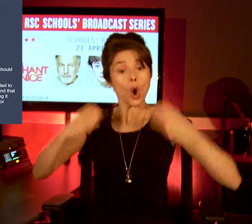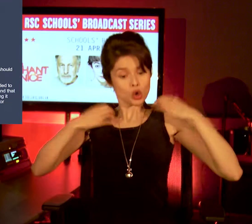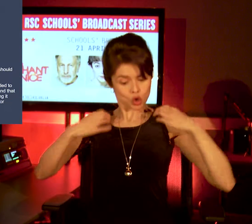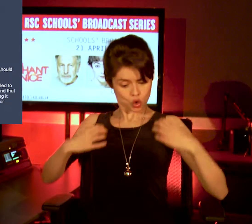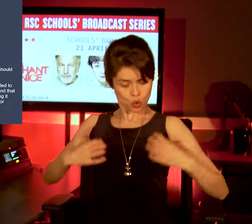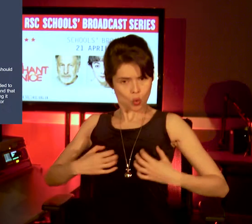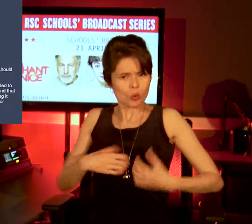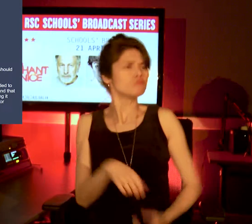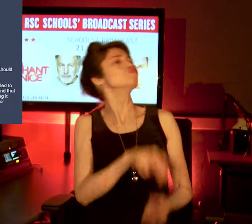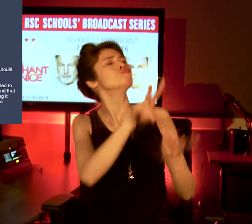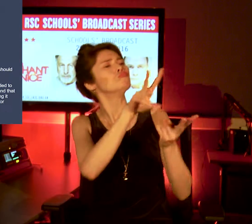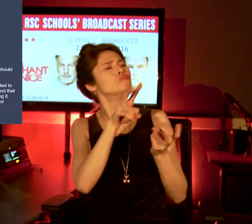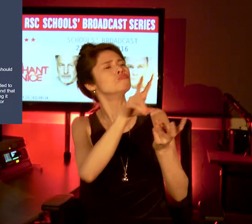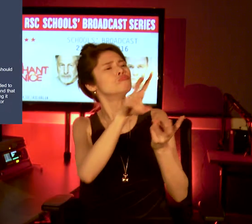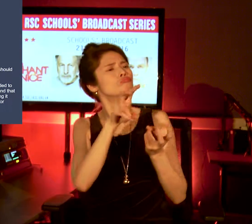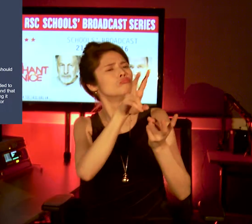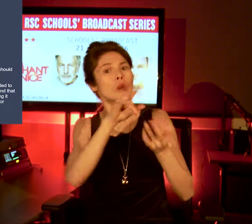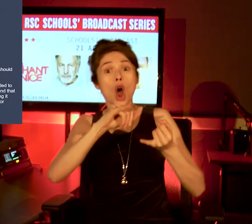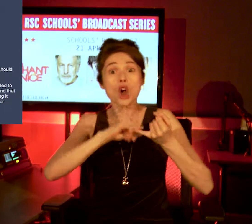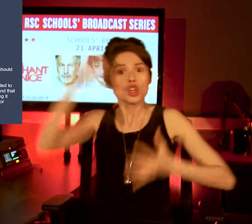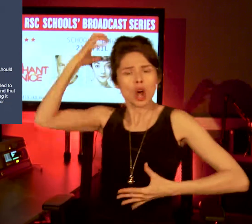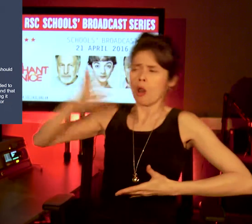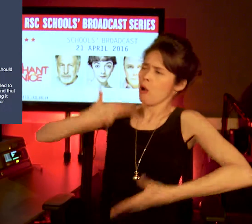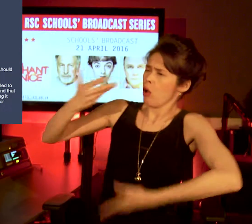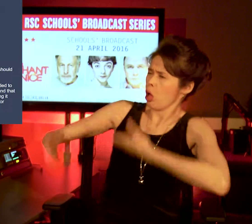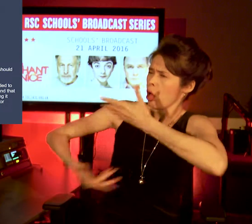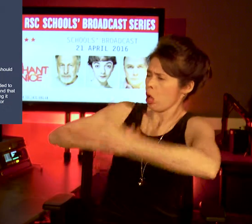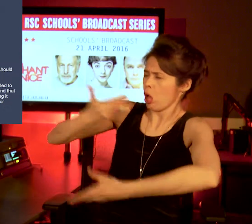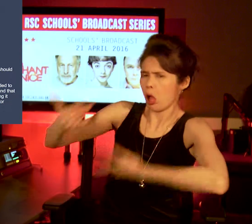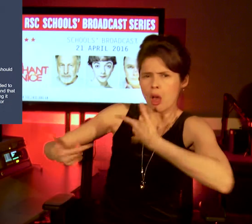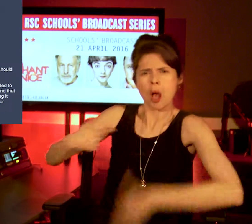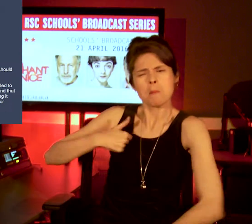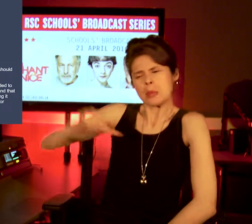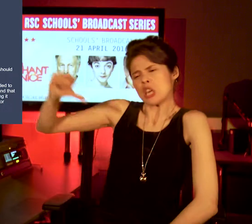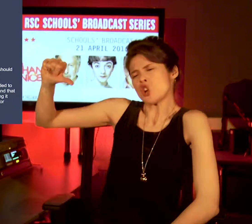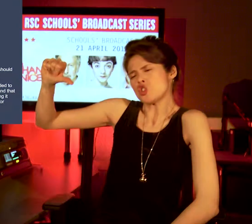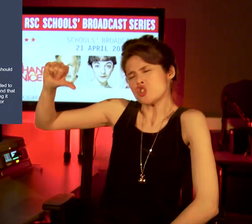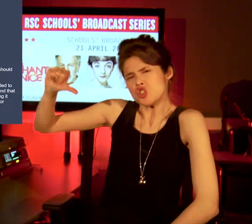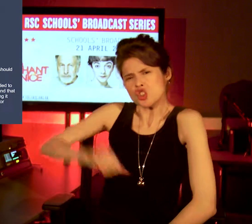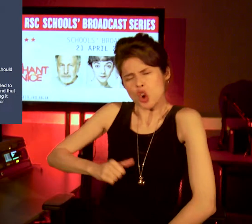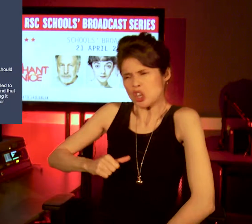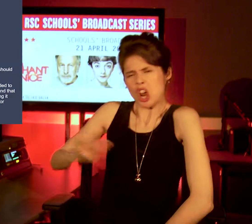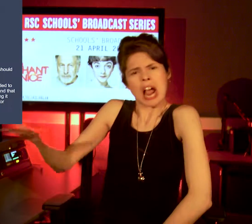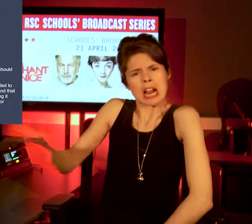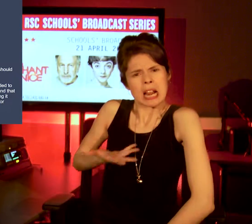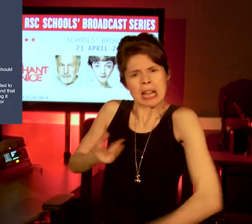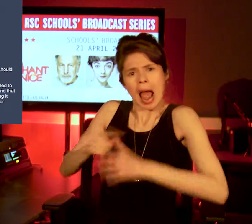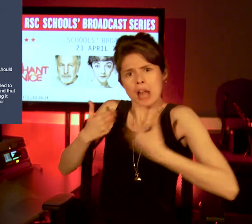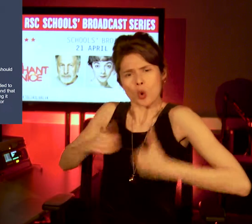In the law court, the Duke listens to Shylock's arguments about why he